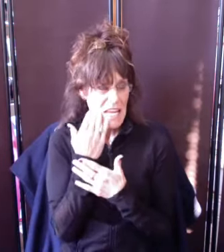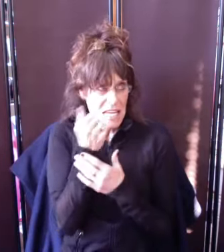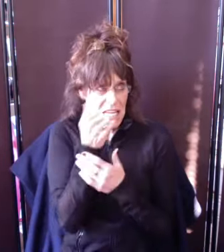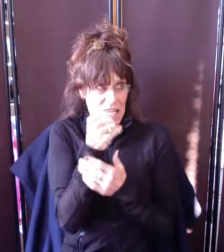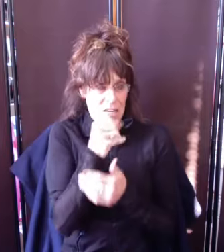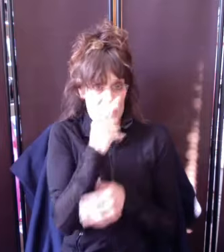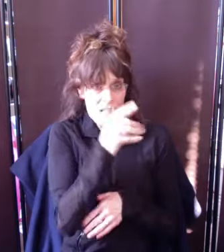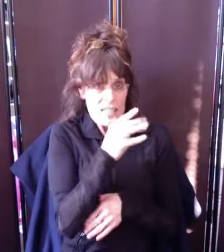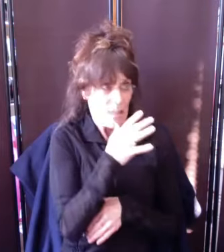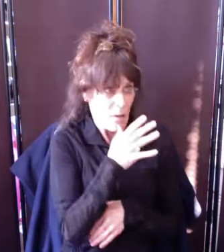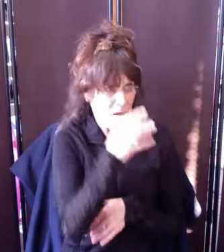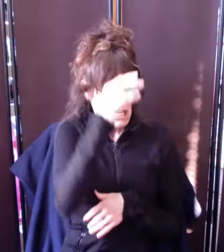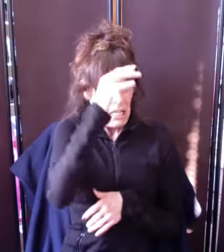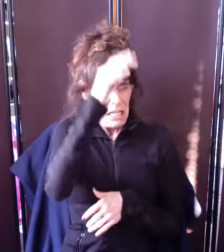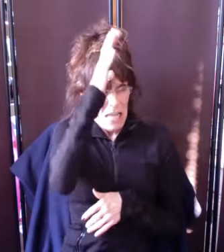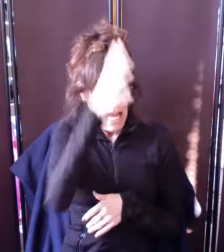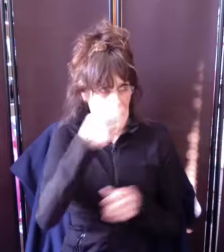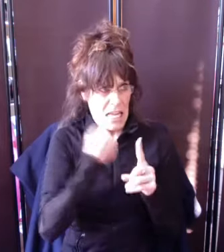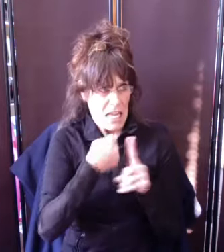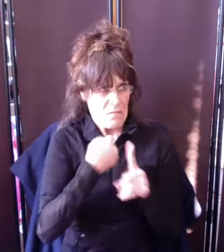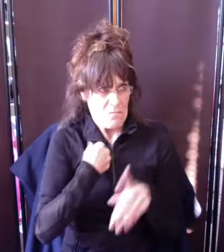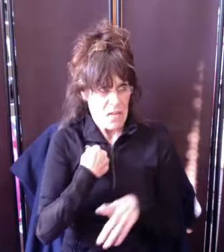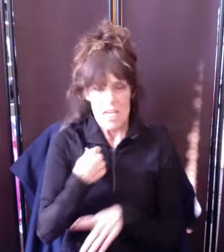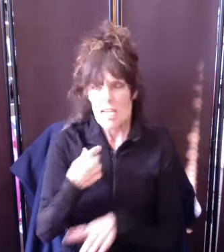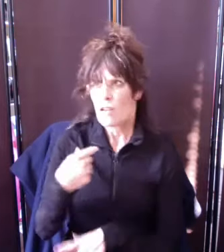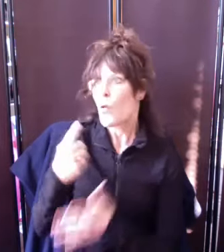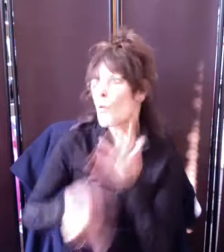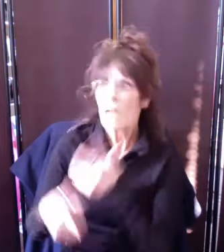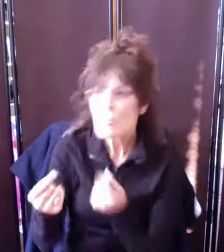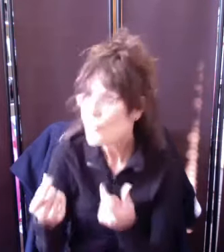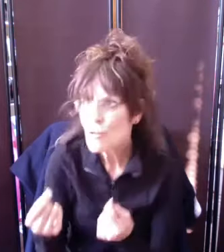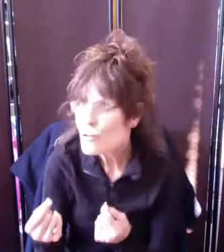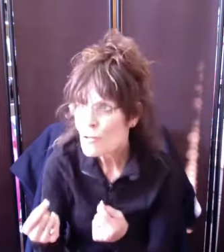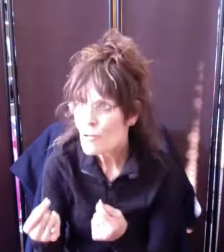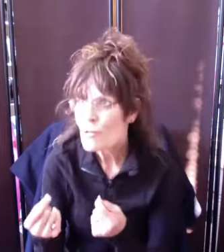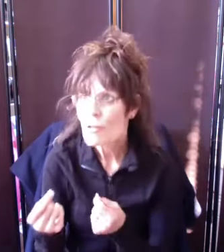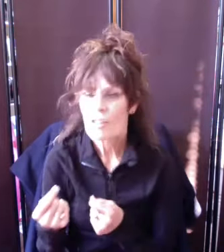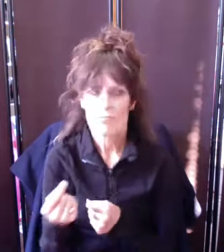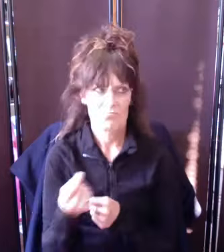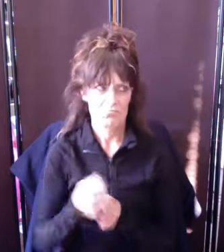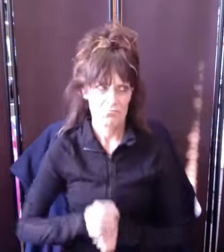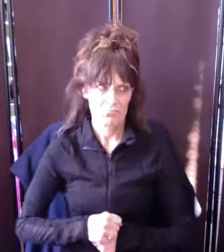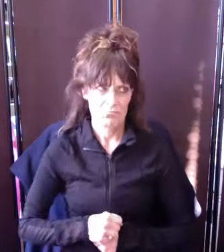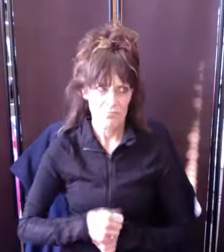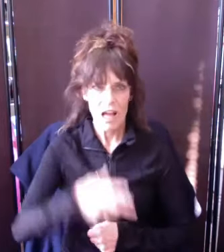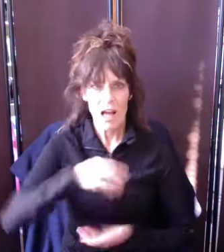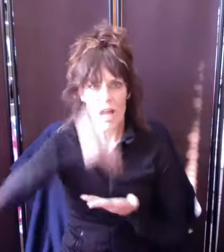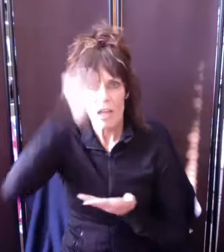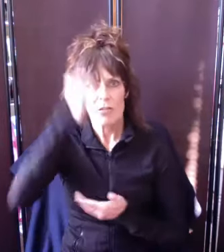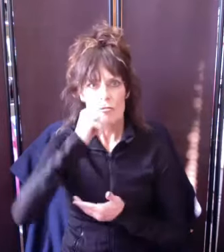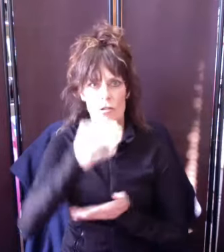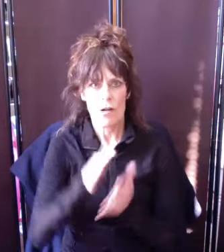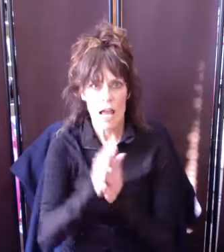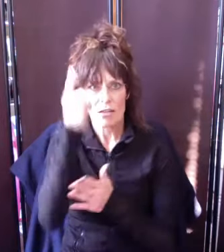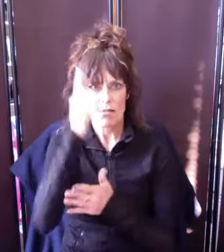did you do to deserve it? And I learned right then and there, you don't ask for help. You just don't ask for help. And by the time I was in fourth